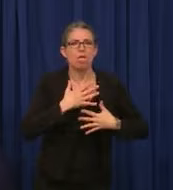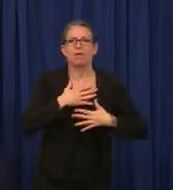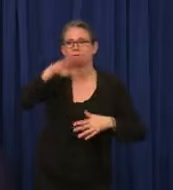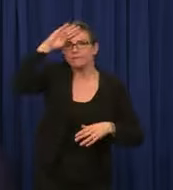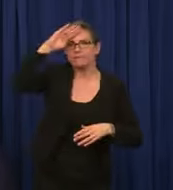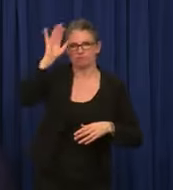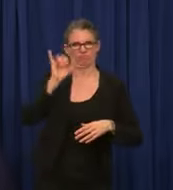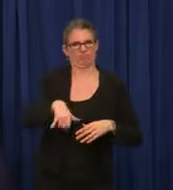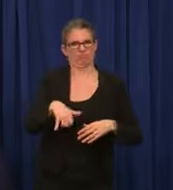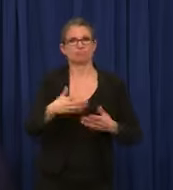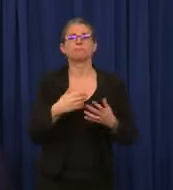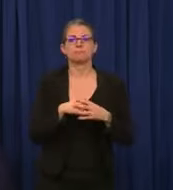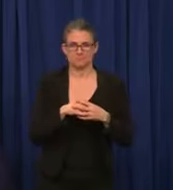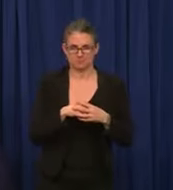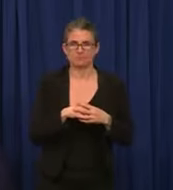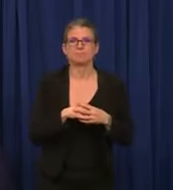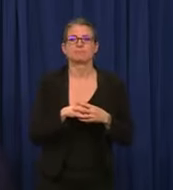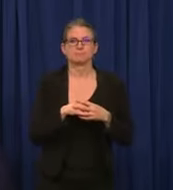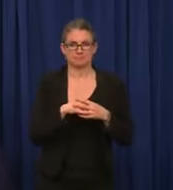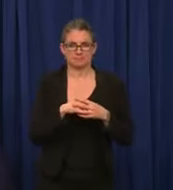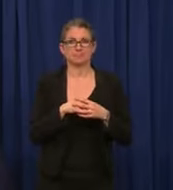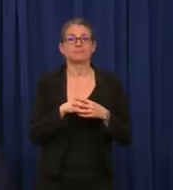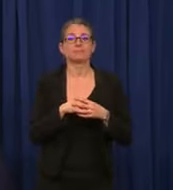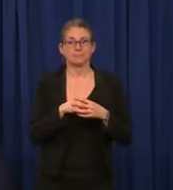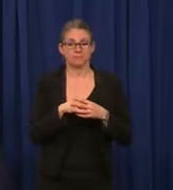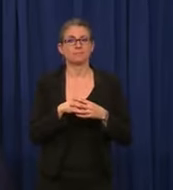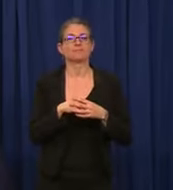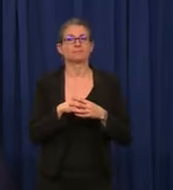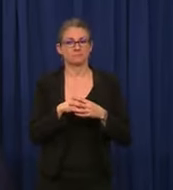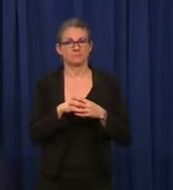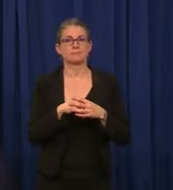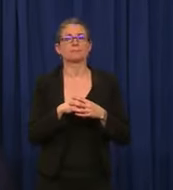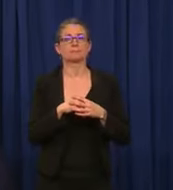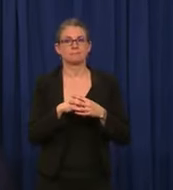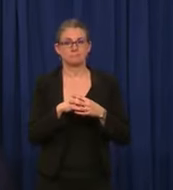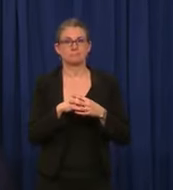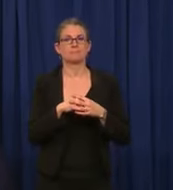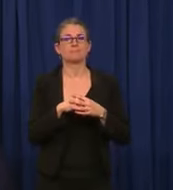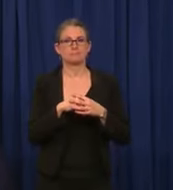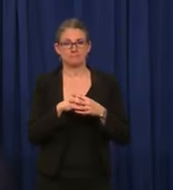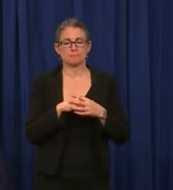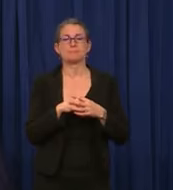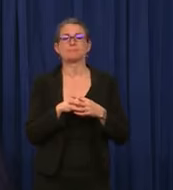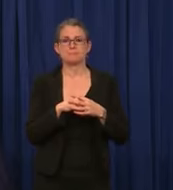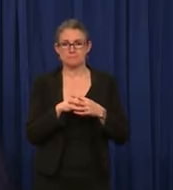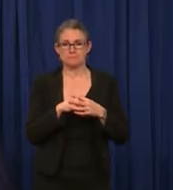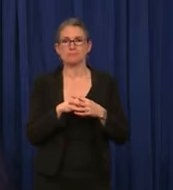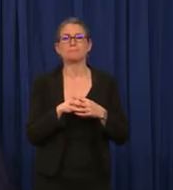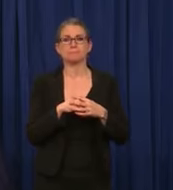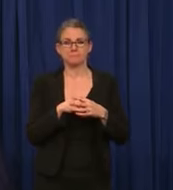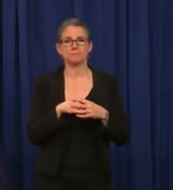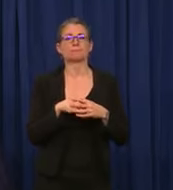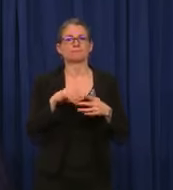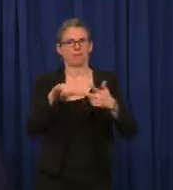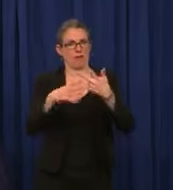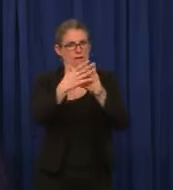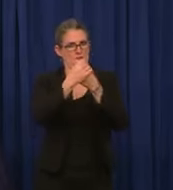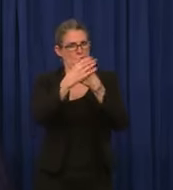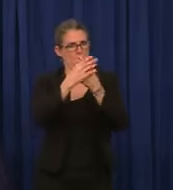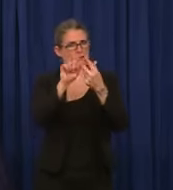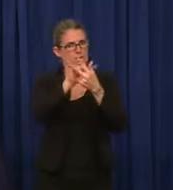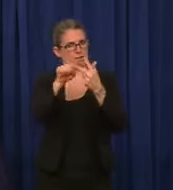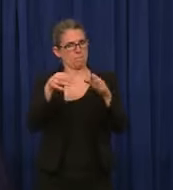chiefly the resolution and the absence of any fever, of any cough, or any shortness of